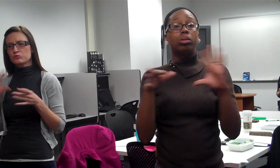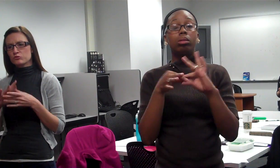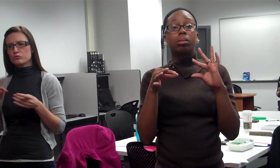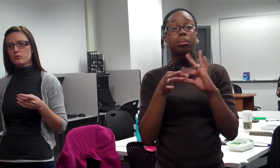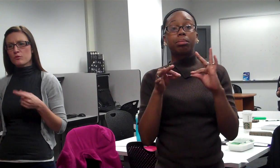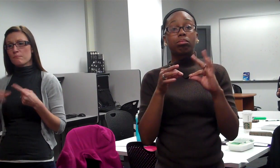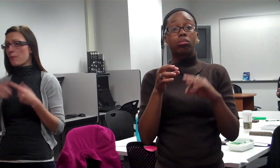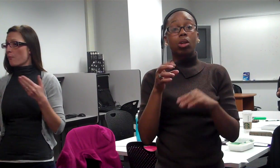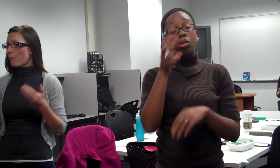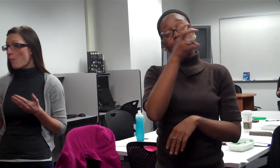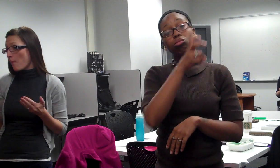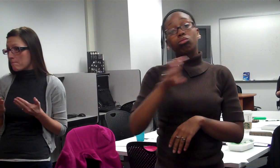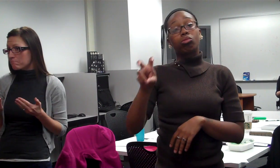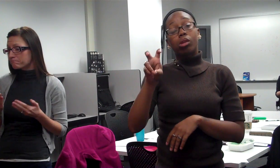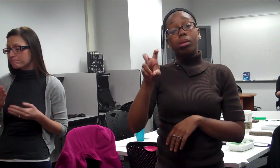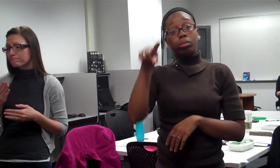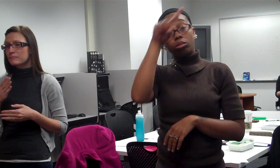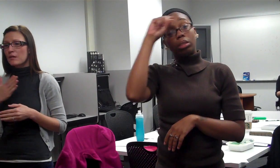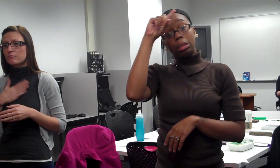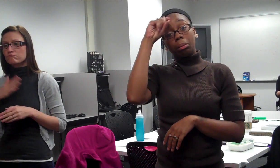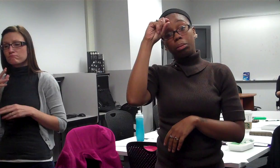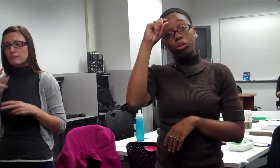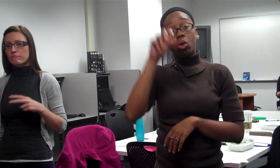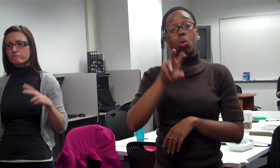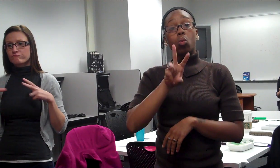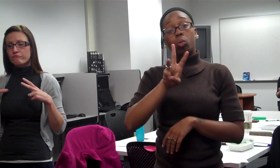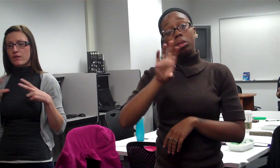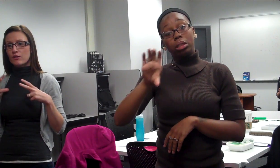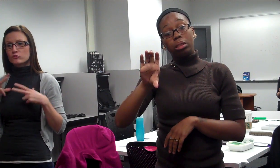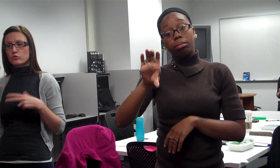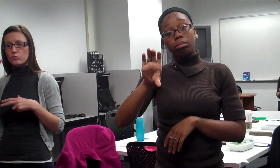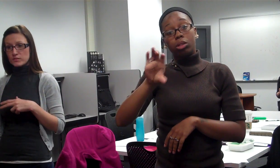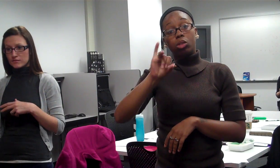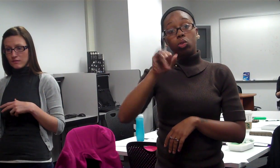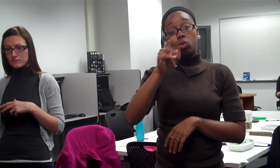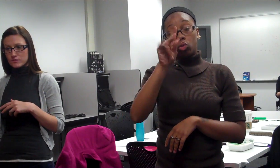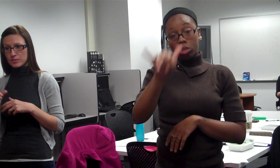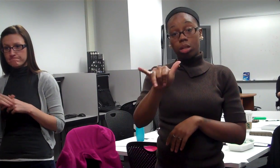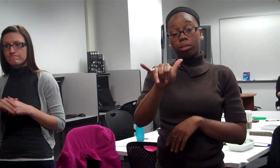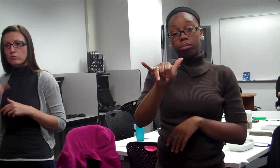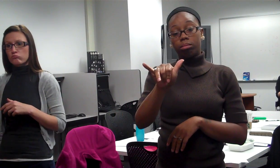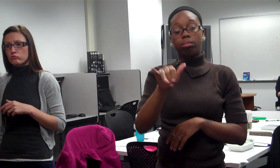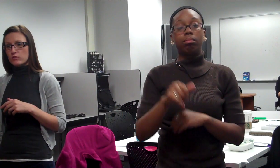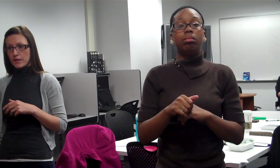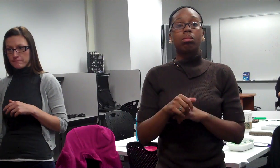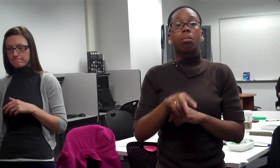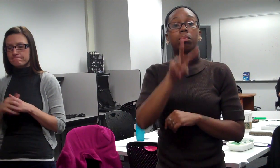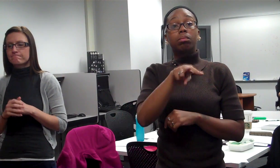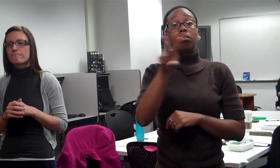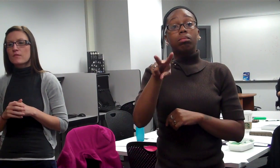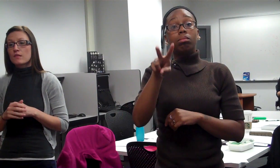Wisconsin this summer in July. It's the 22nd year that my family has been going up to